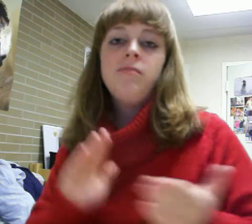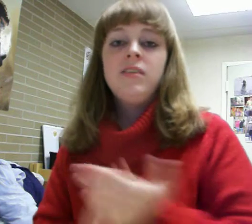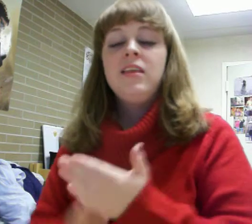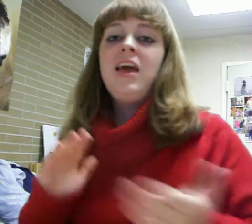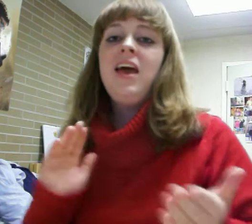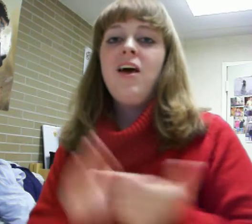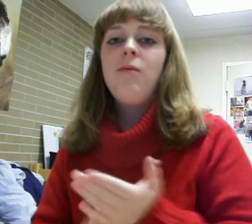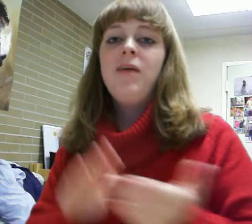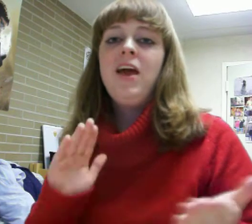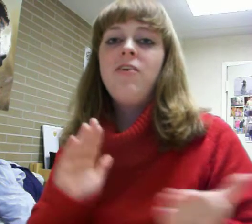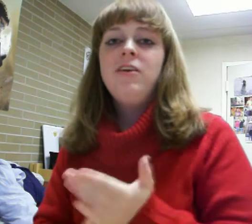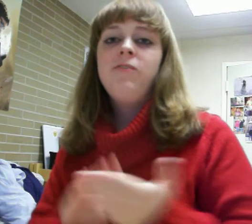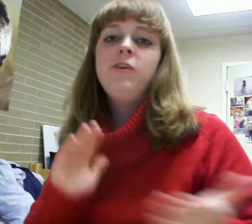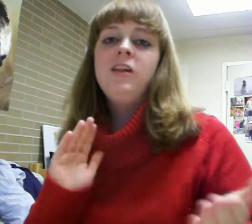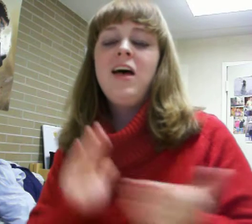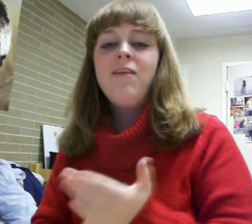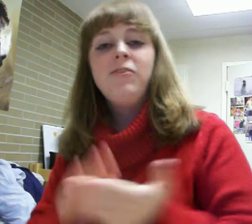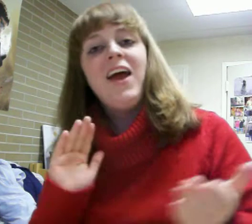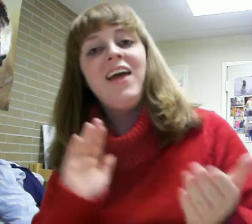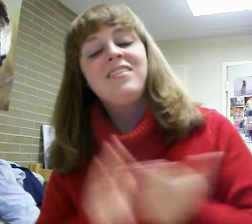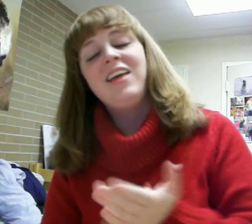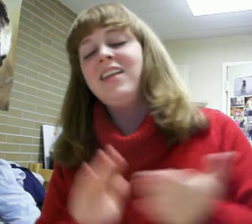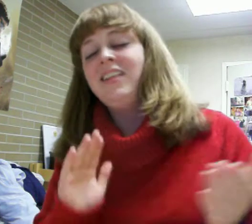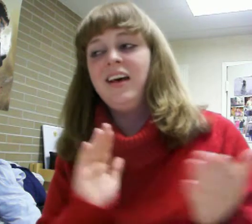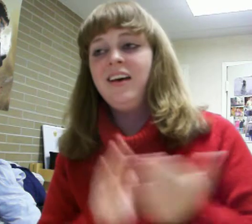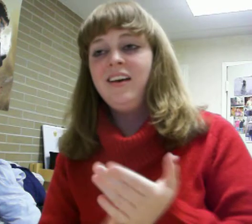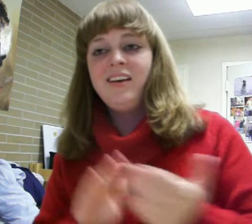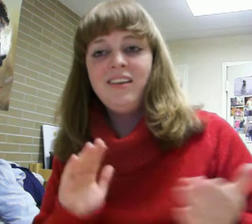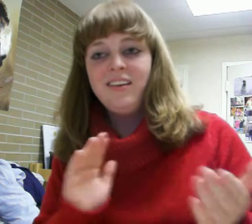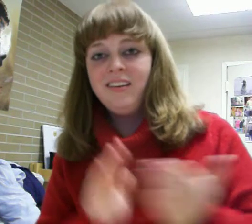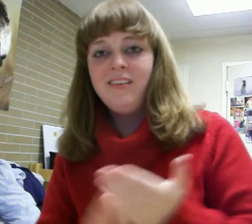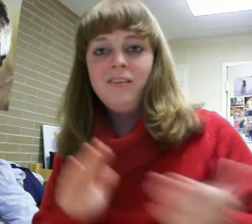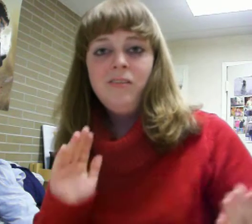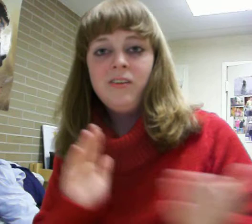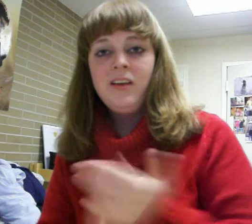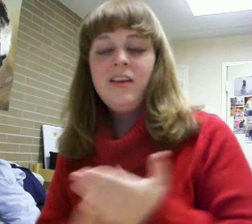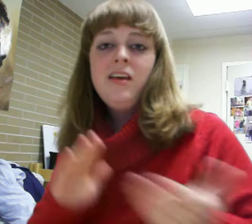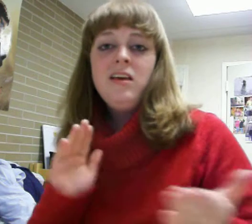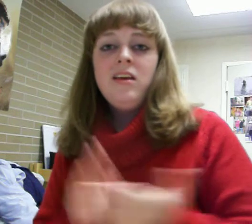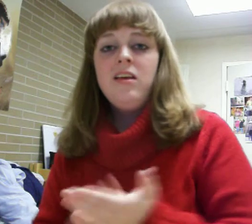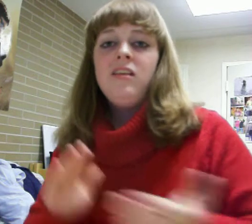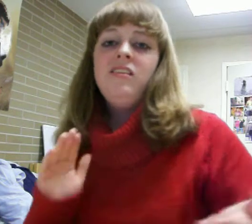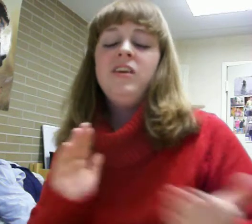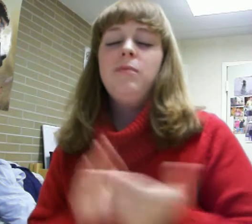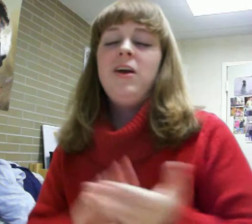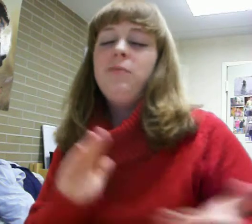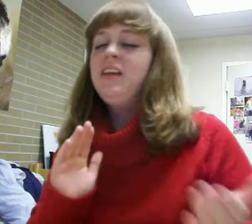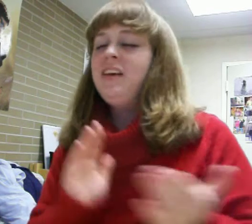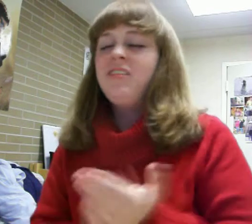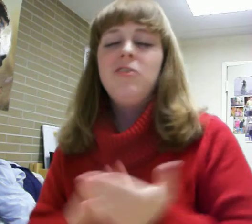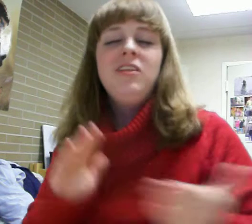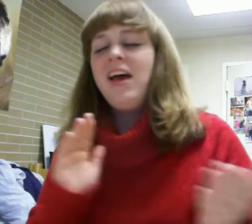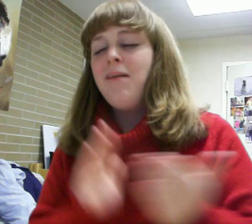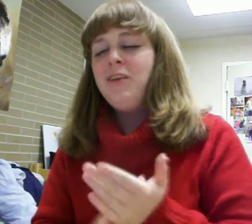Hail Mary, full of grace and love Dear Mary, please don't let me